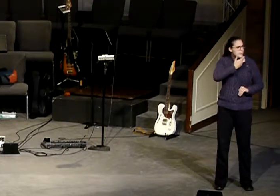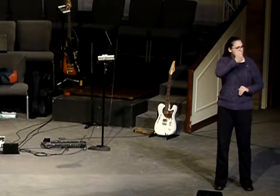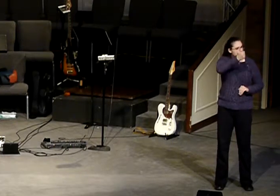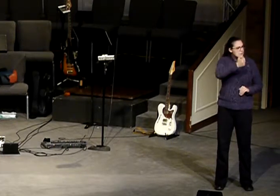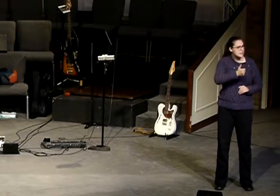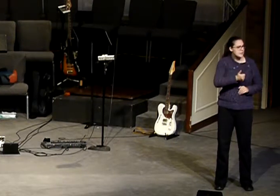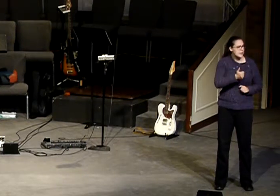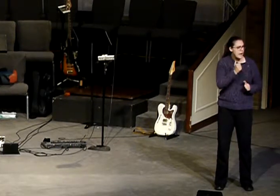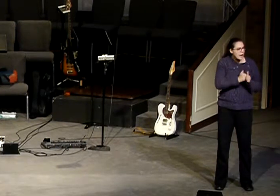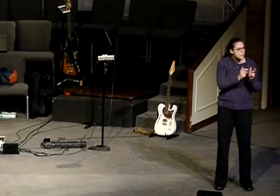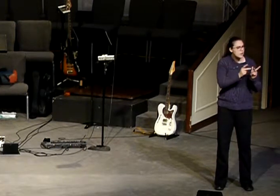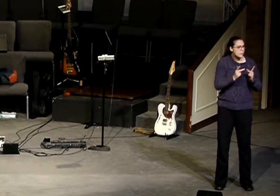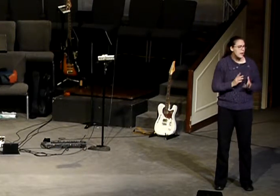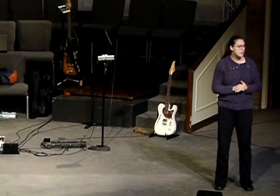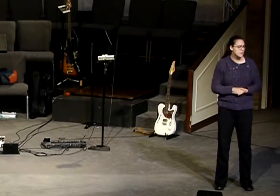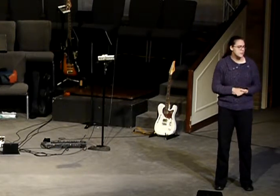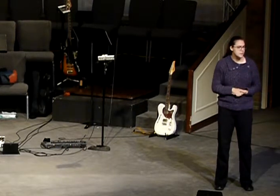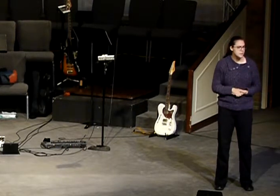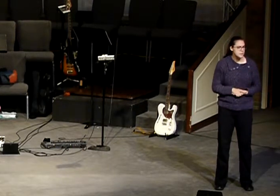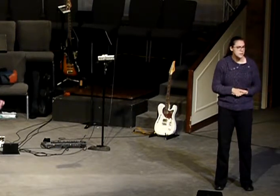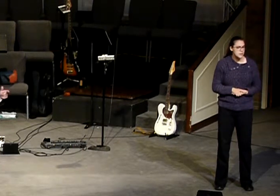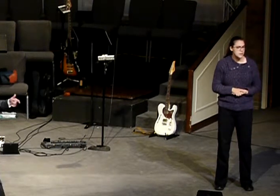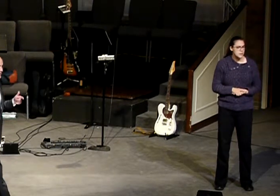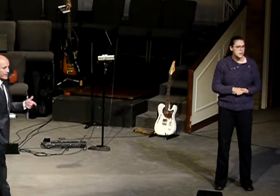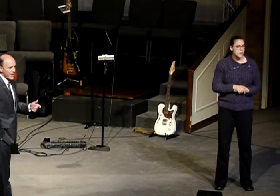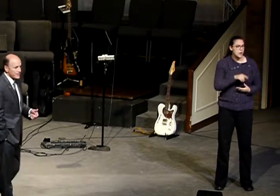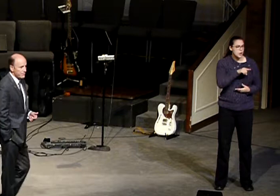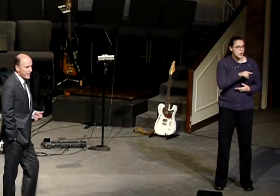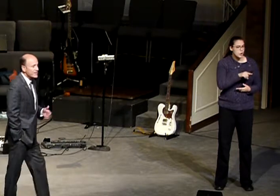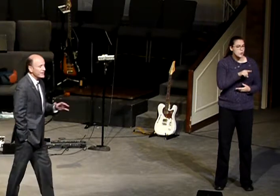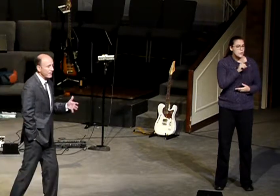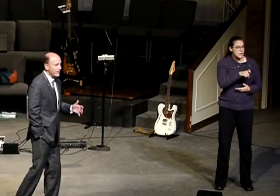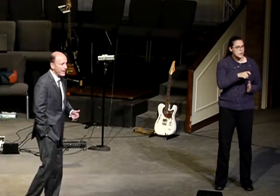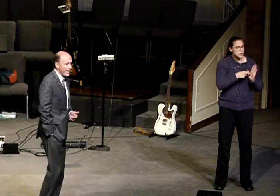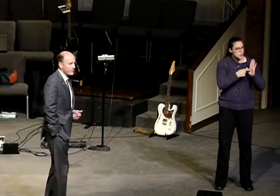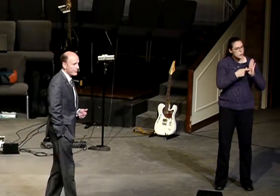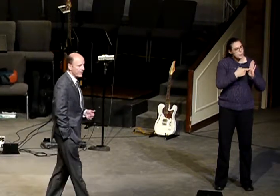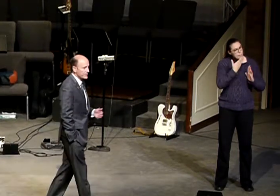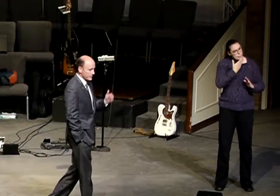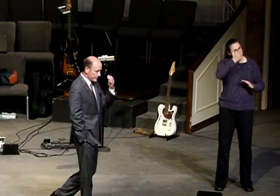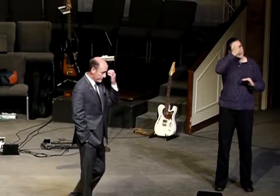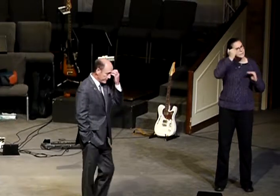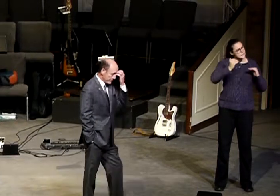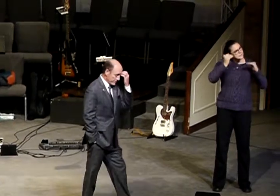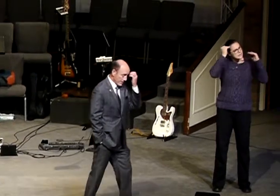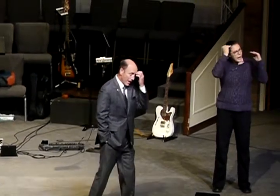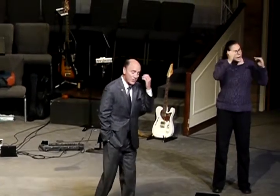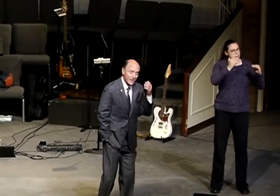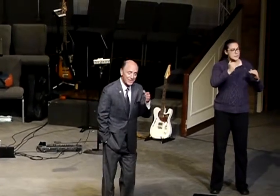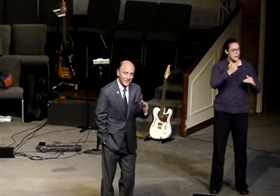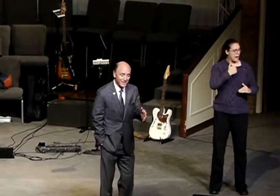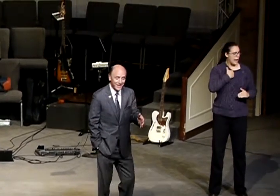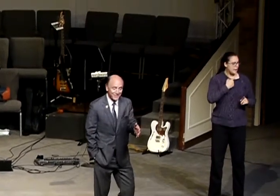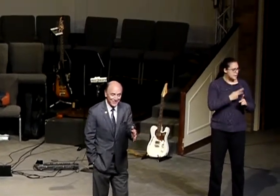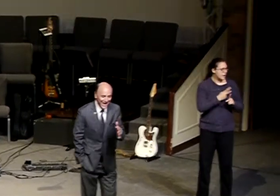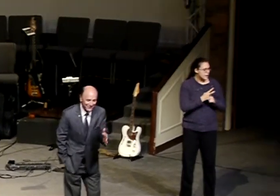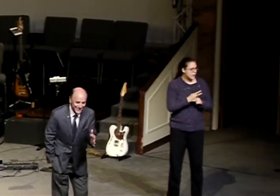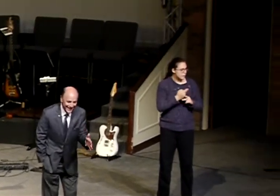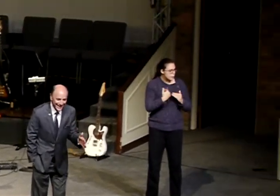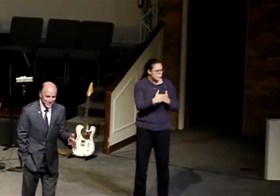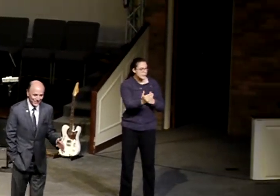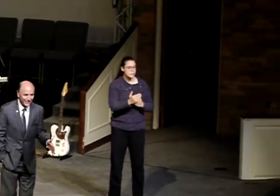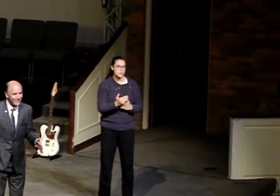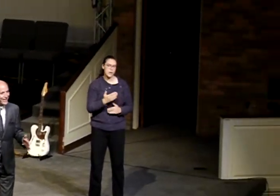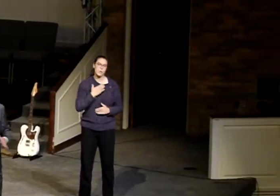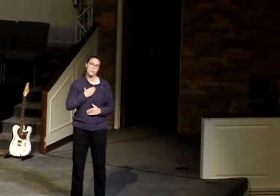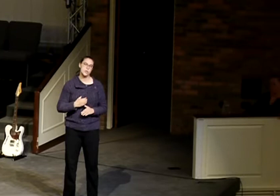regard, in every place. You reflect the highest and best, and let me handle the rest. I wish I could say I did it every day